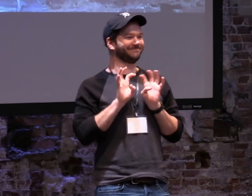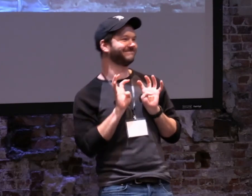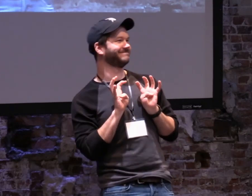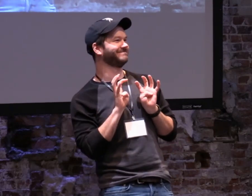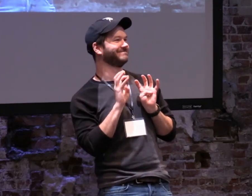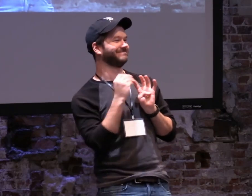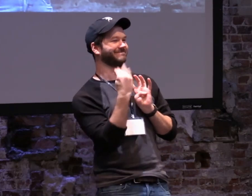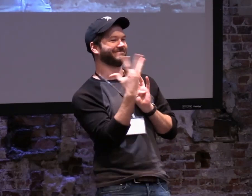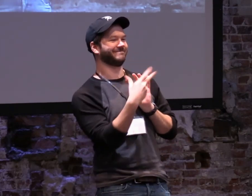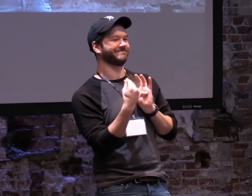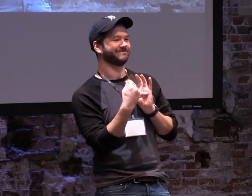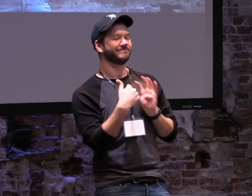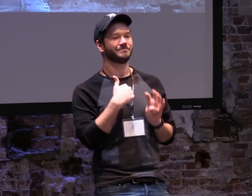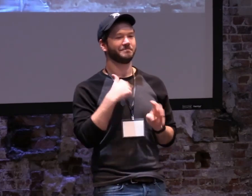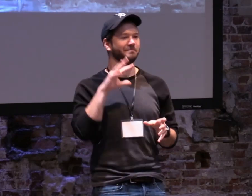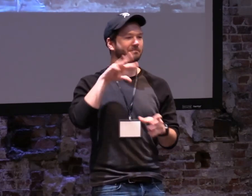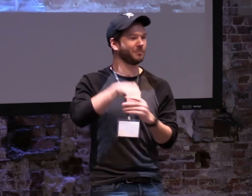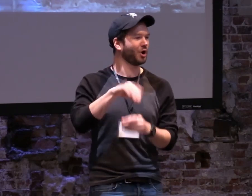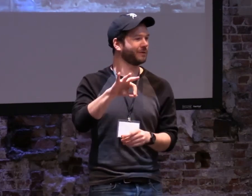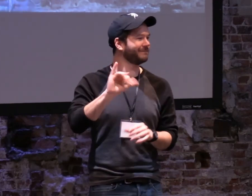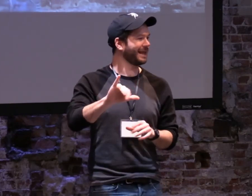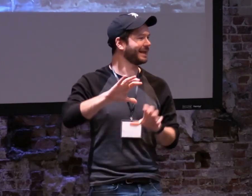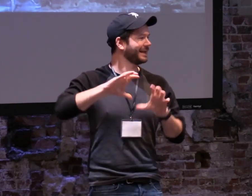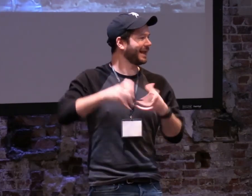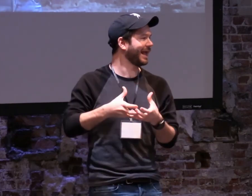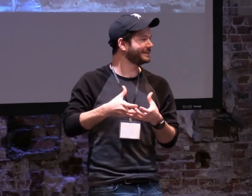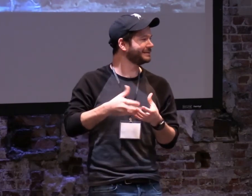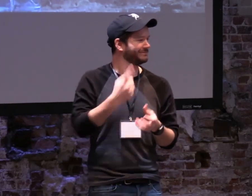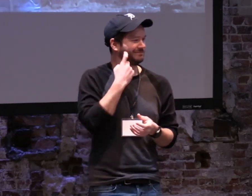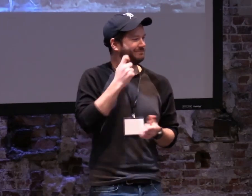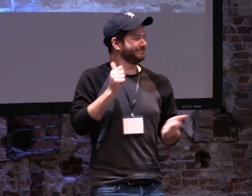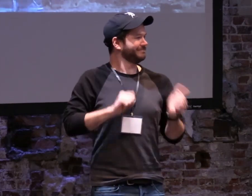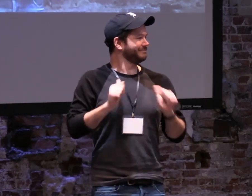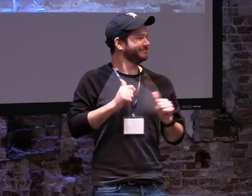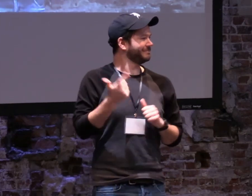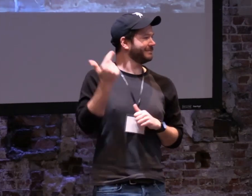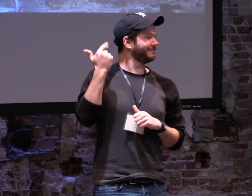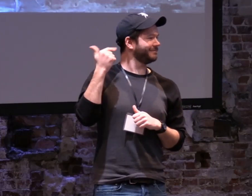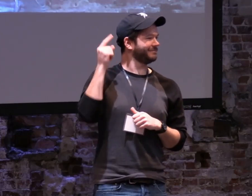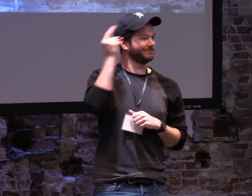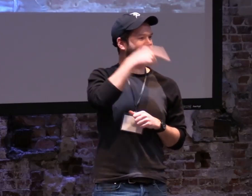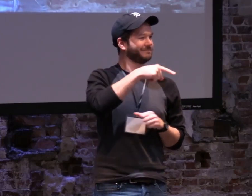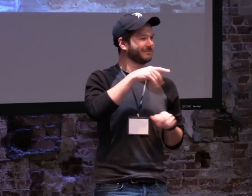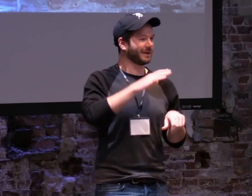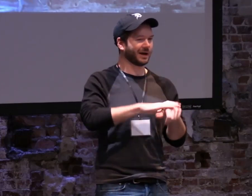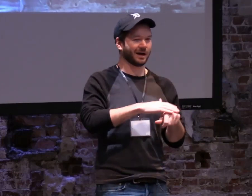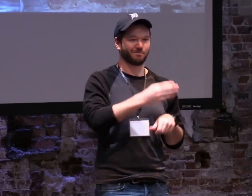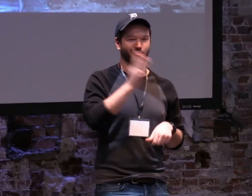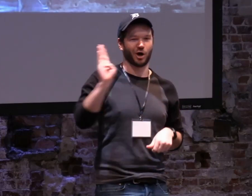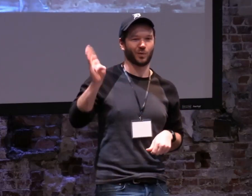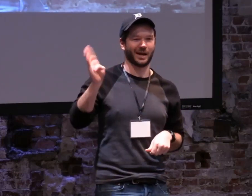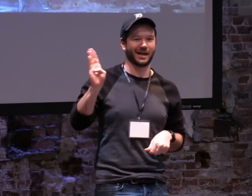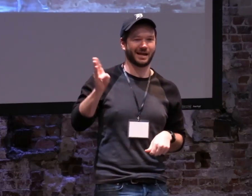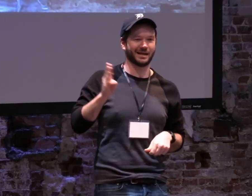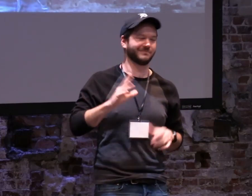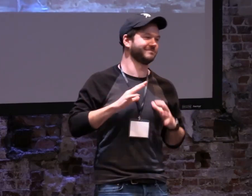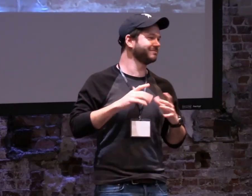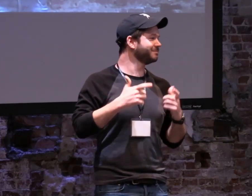I have a picture of Children of a Lesser God, and I was in that cast, and that was on